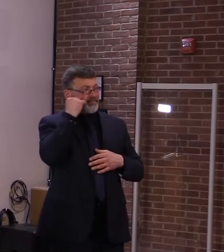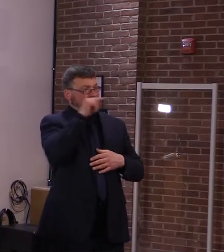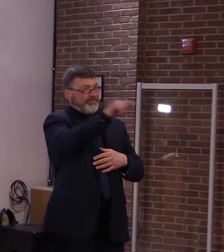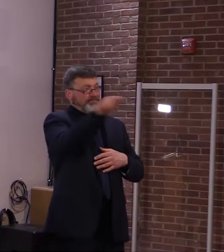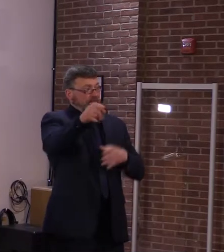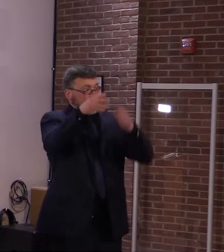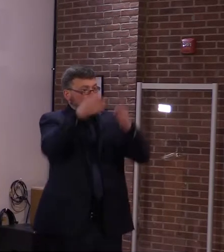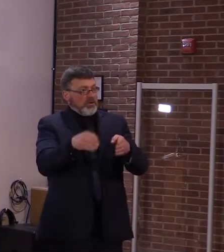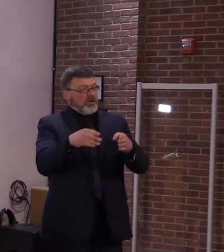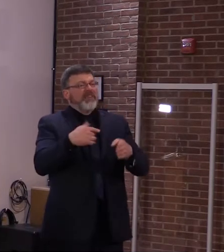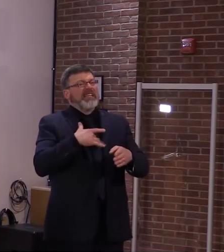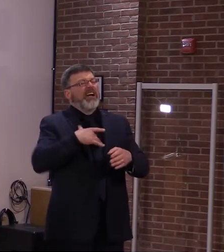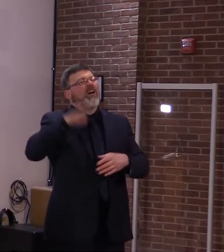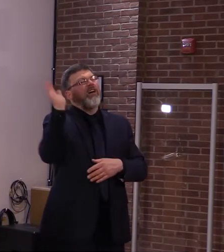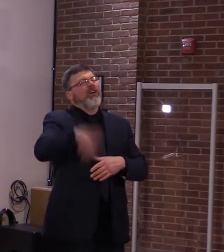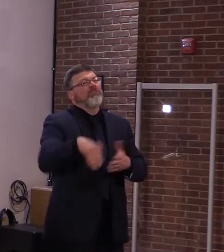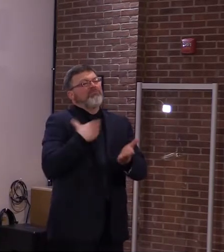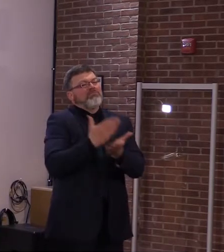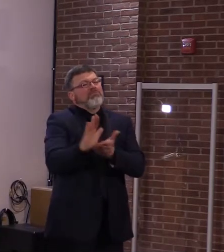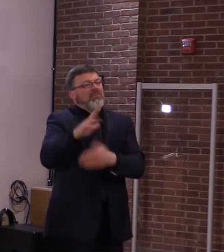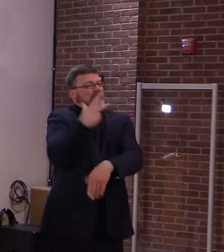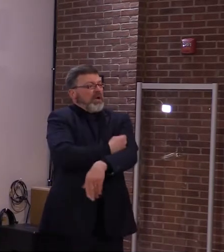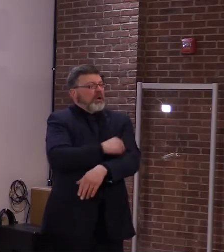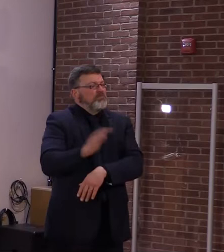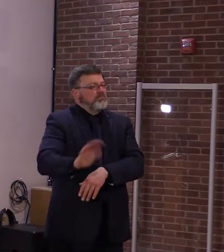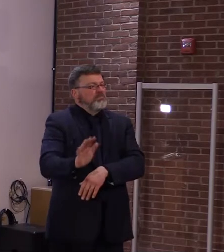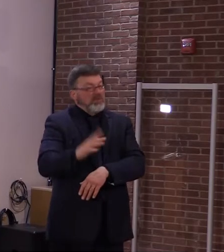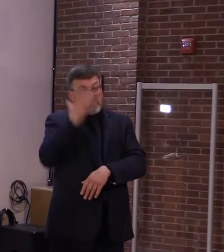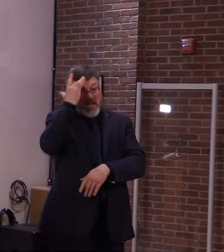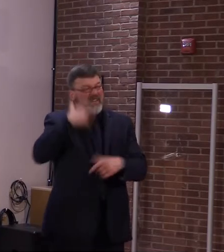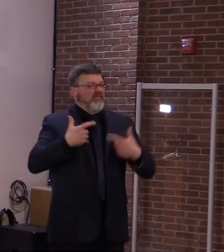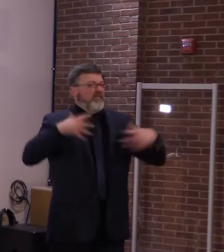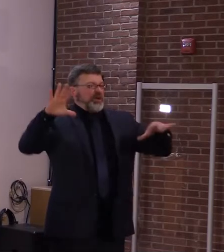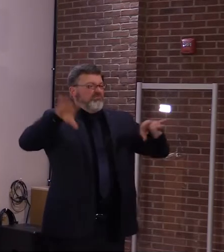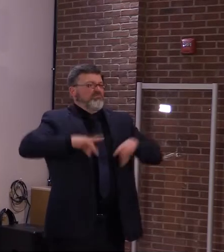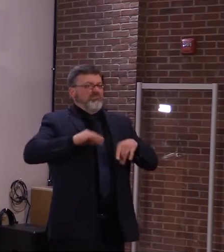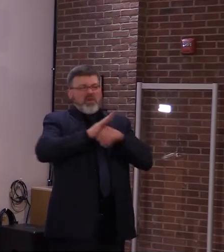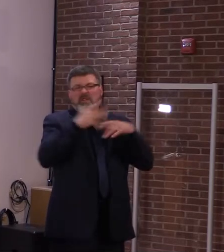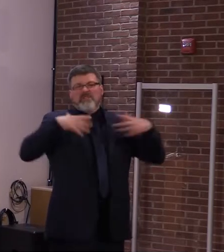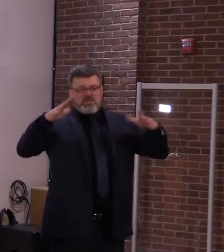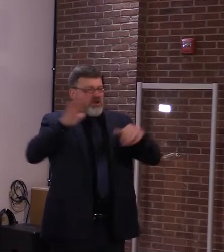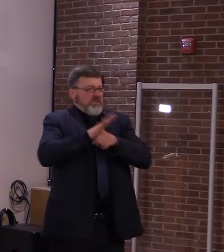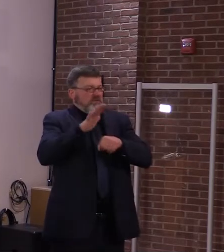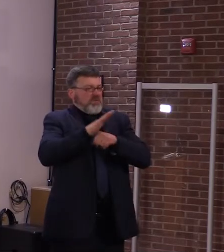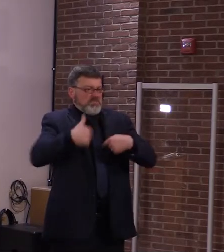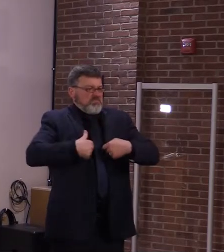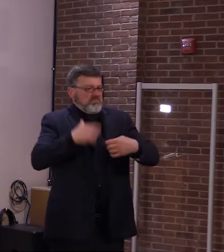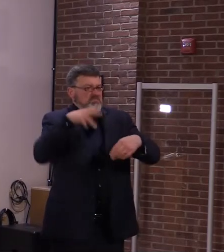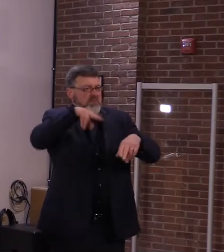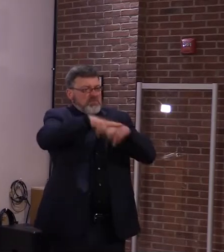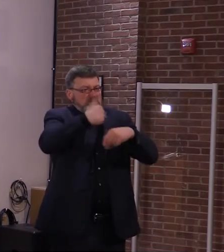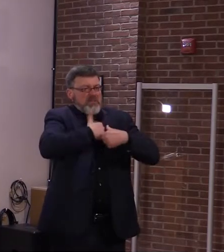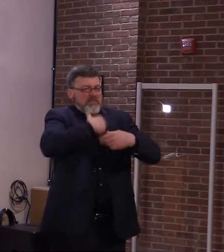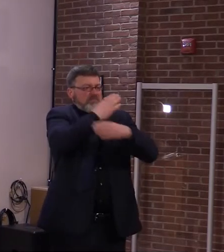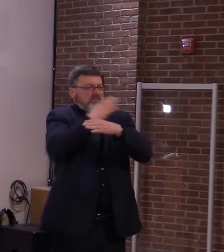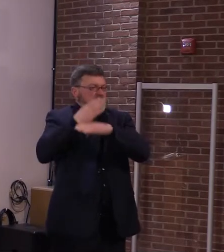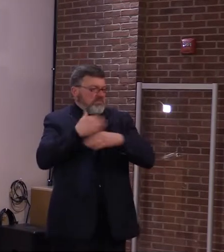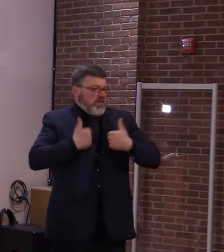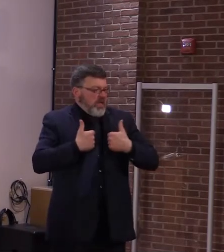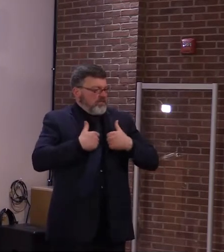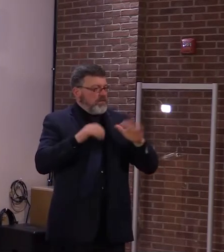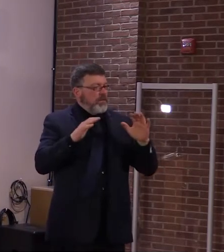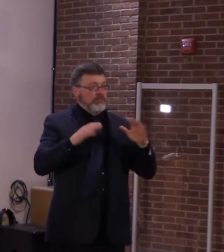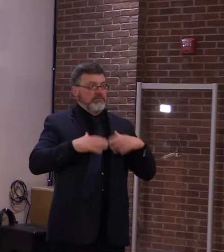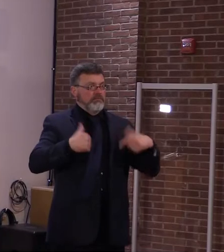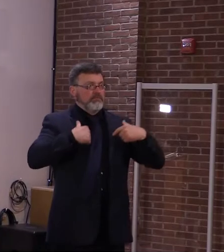have long-term symptoms. Now, with regard to what the health department's doing, you know, most of our interactions